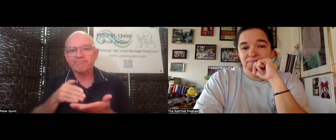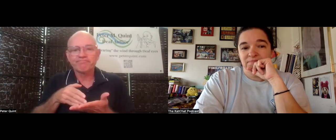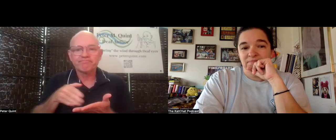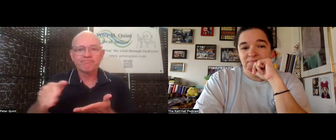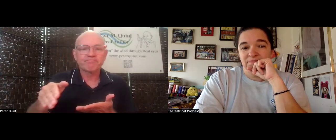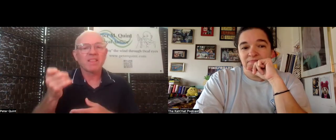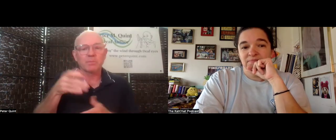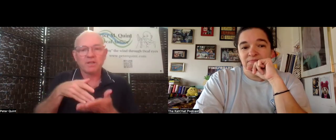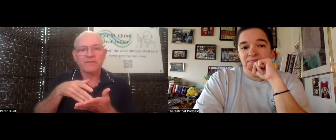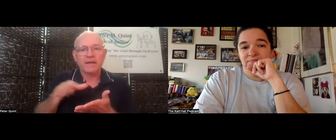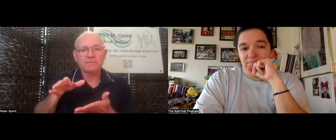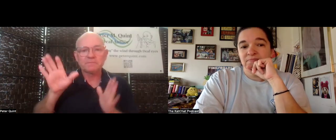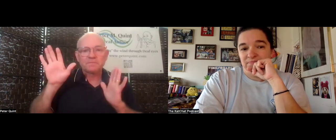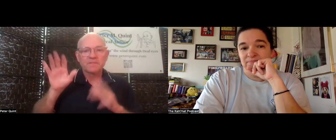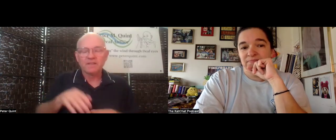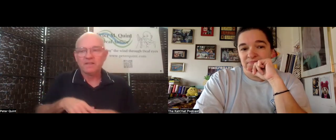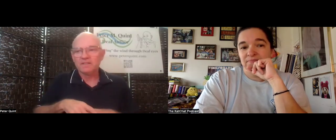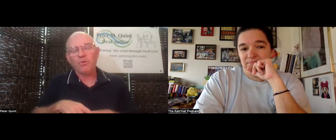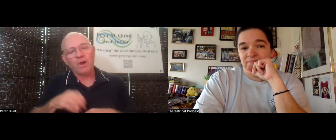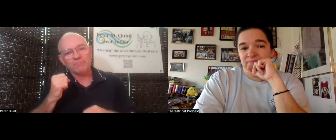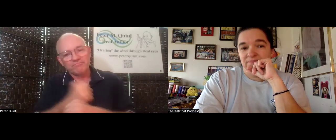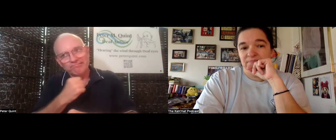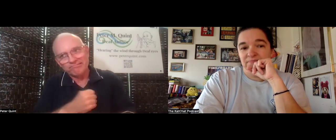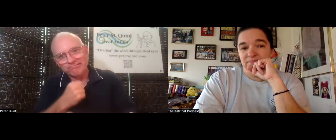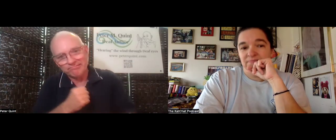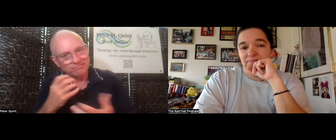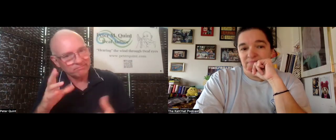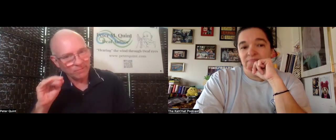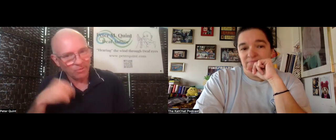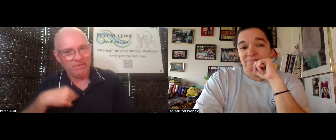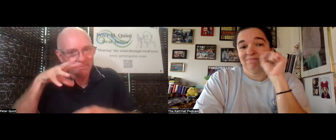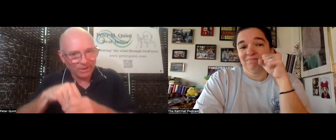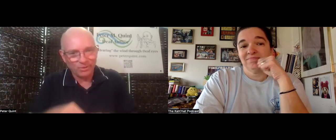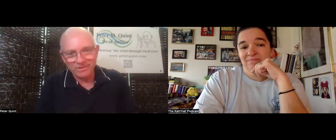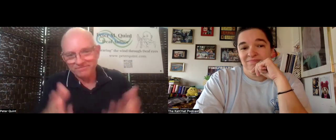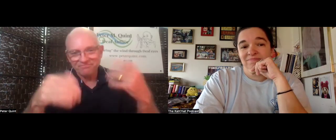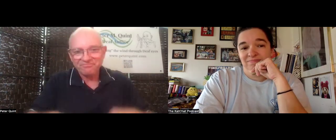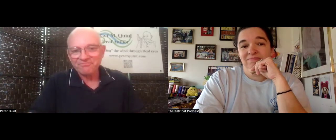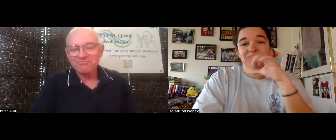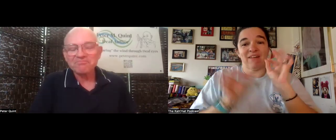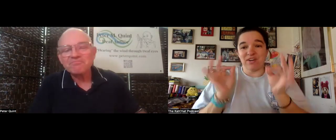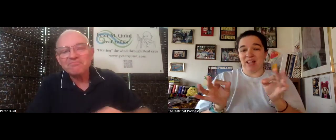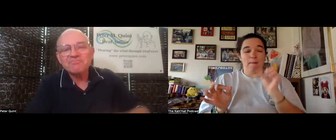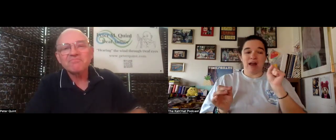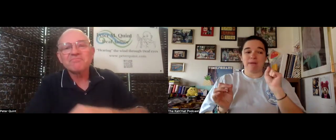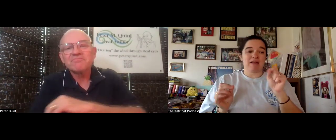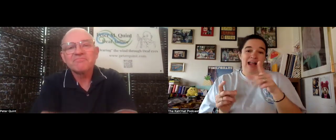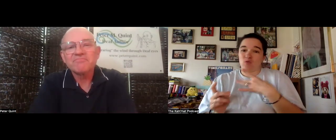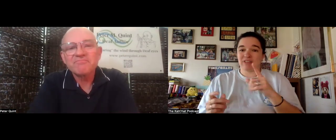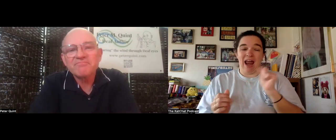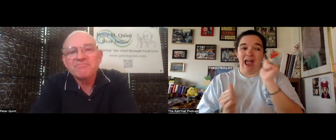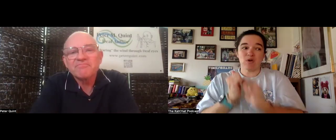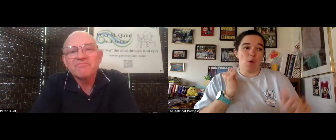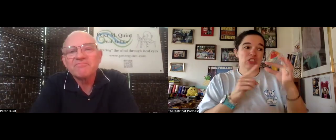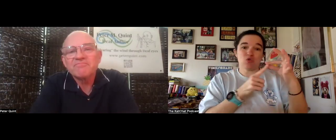of a little bit of that. So no, I'm included. Definitely. Like